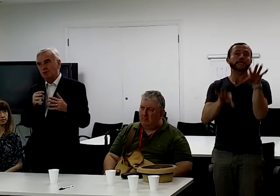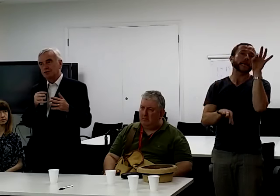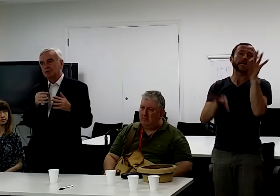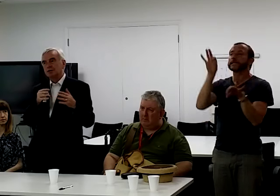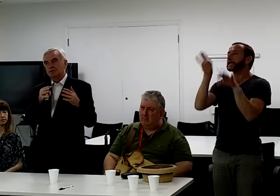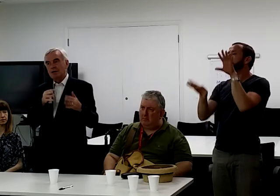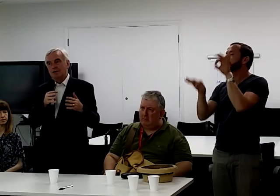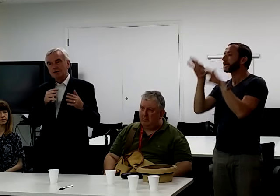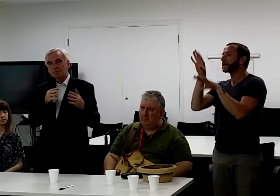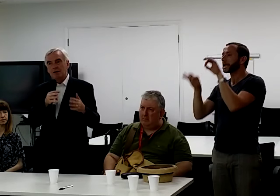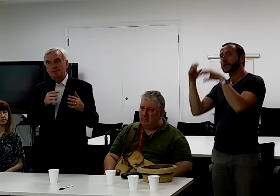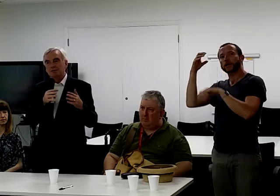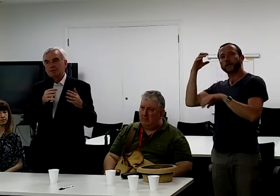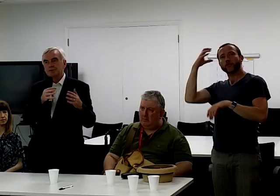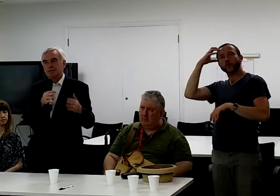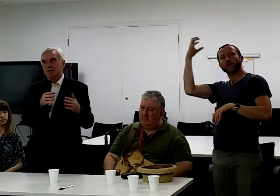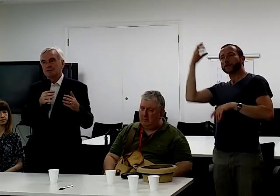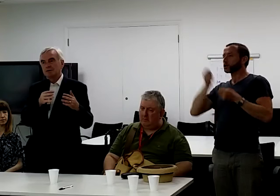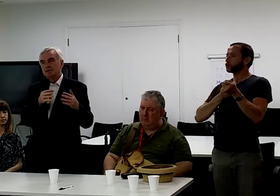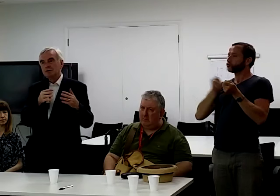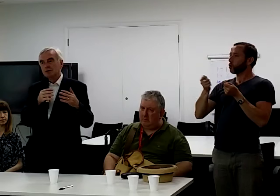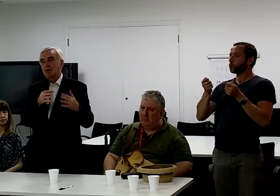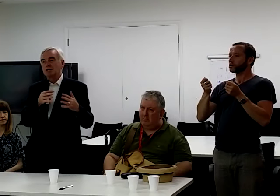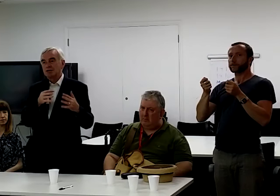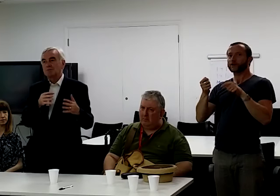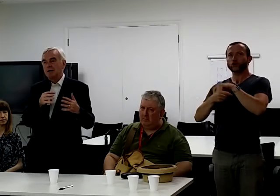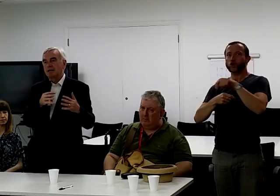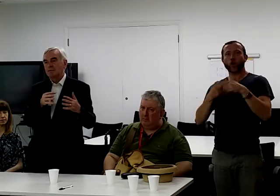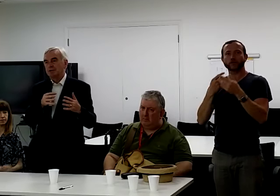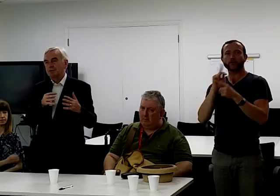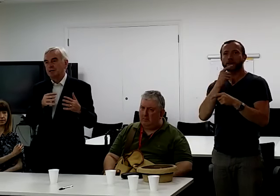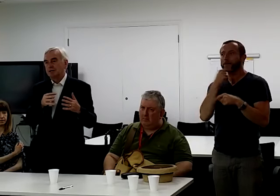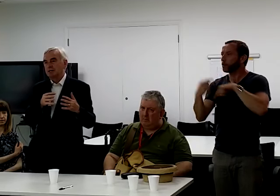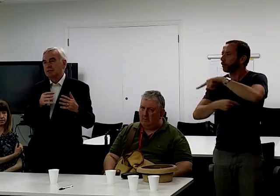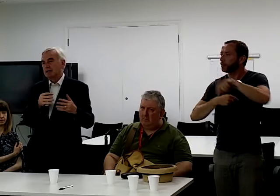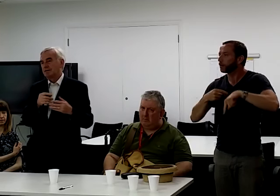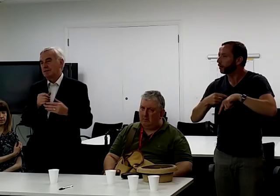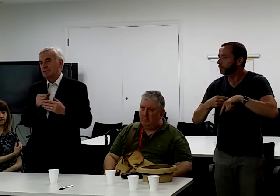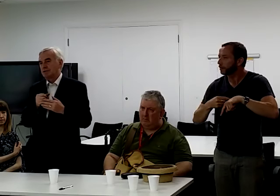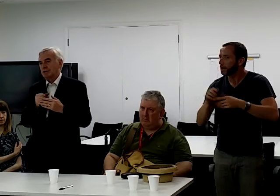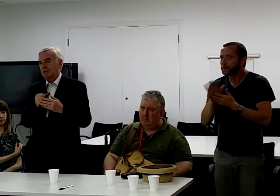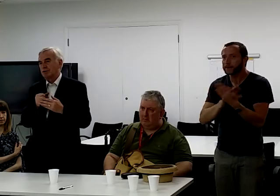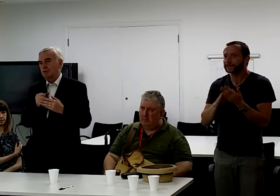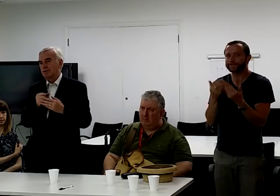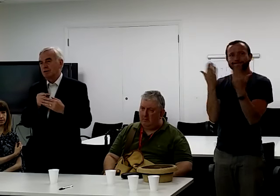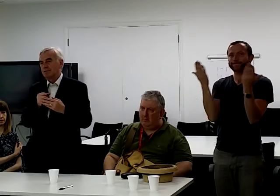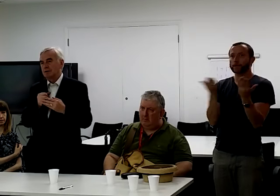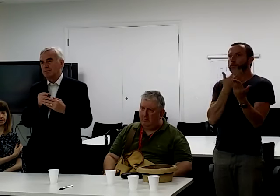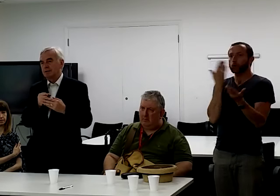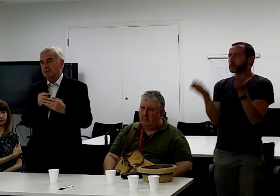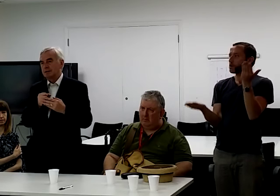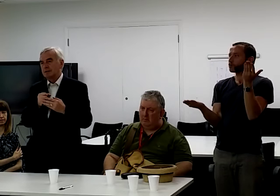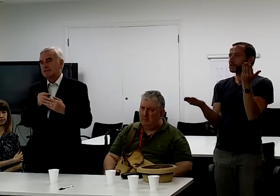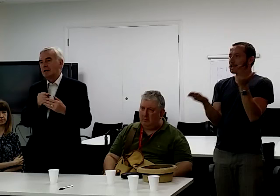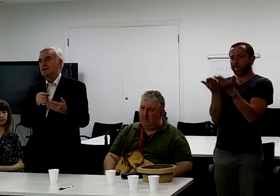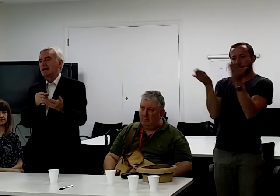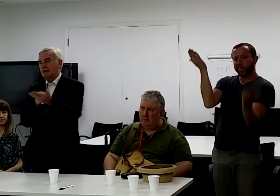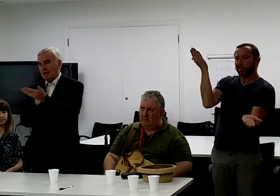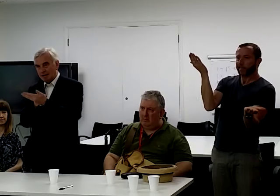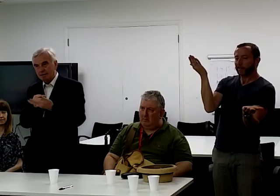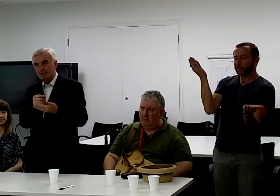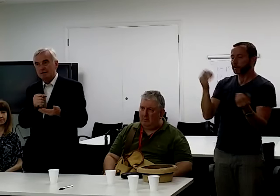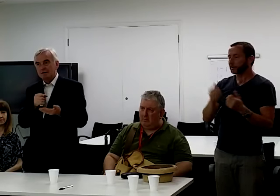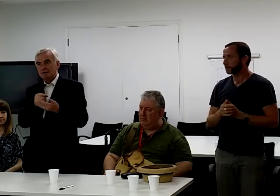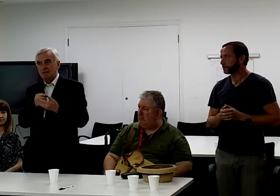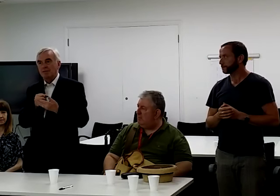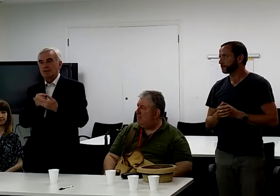centre controls rather than members themselves who actually make up this party have democratic control over our party. And